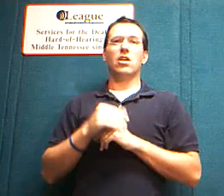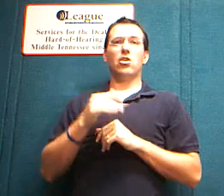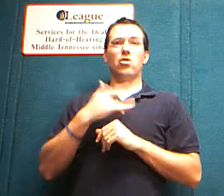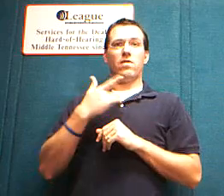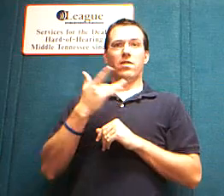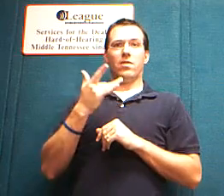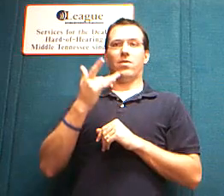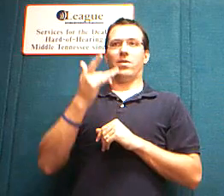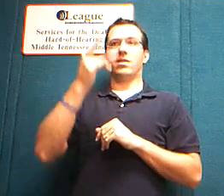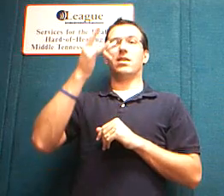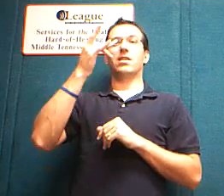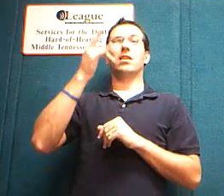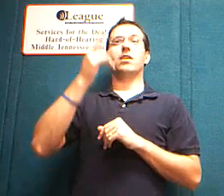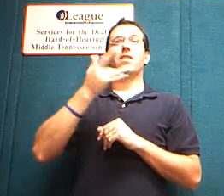You must stay home